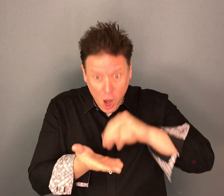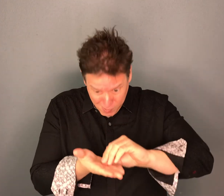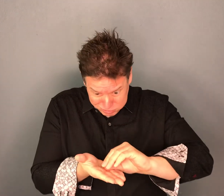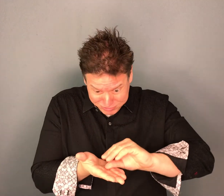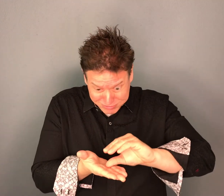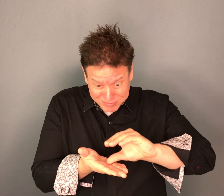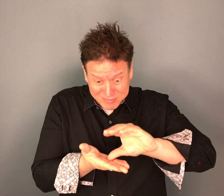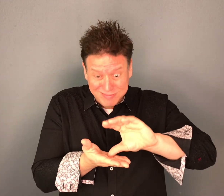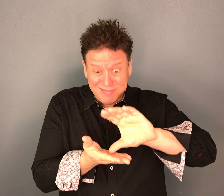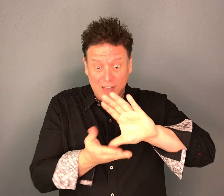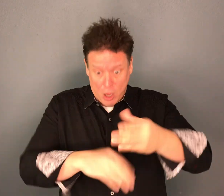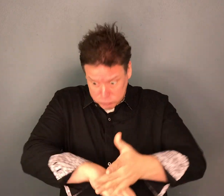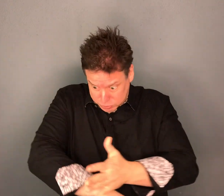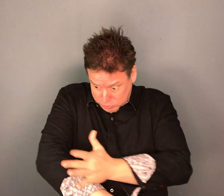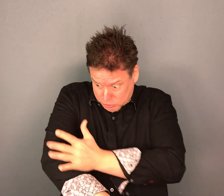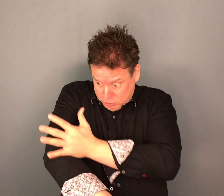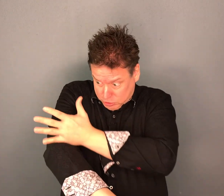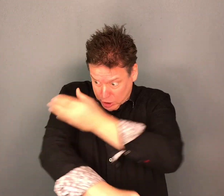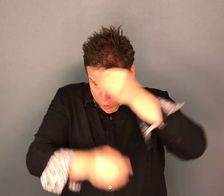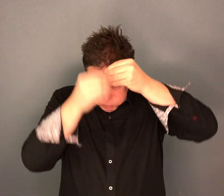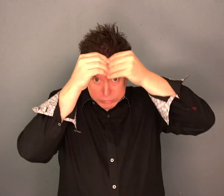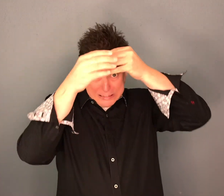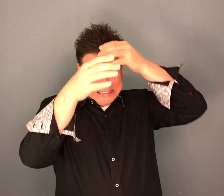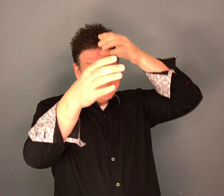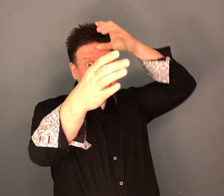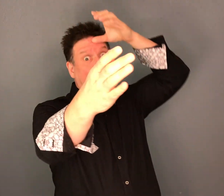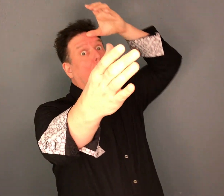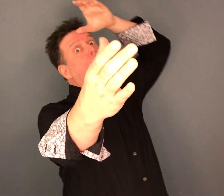Are you learning all the words? Are you improving so much you can't